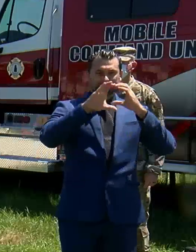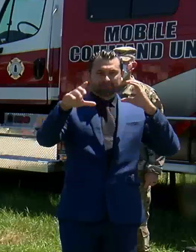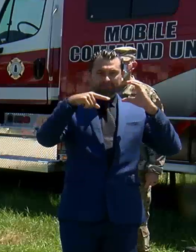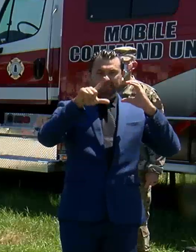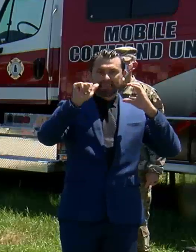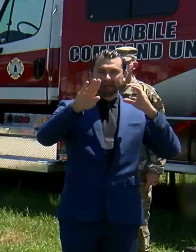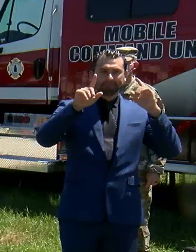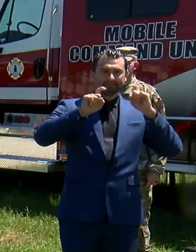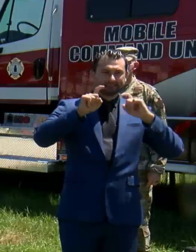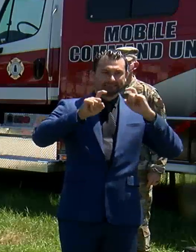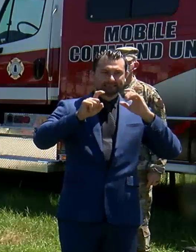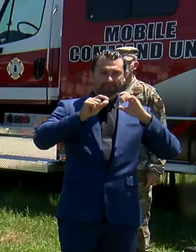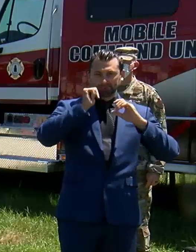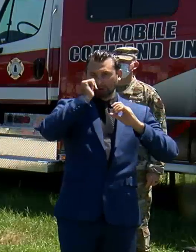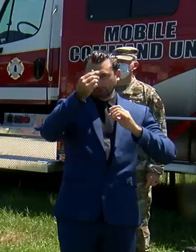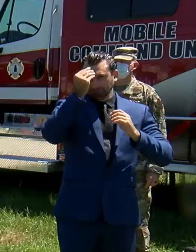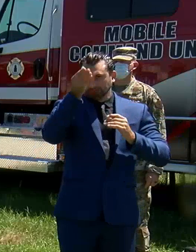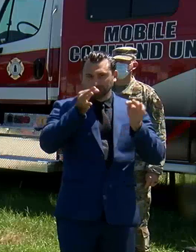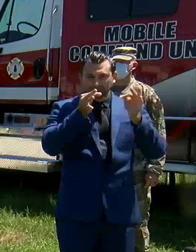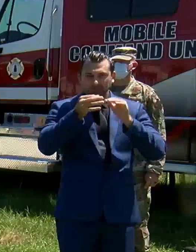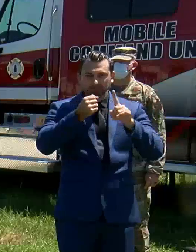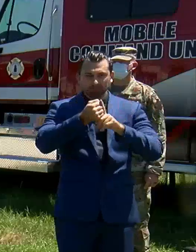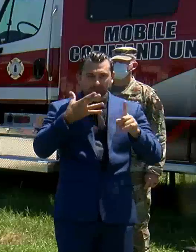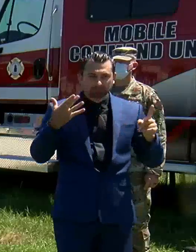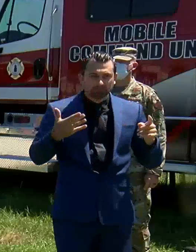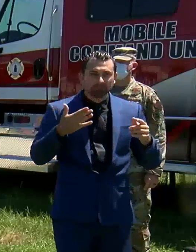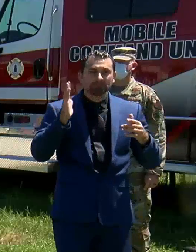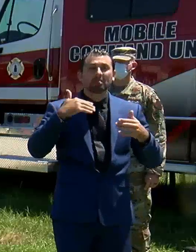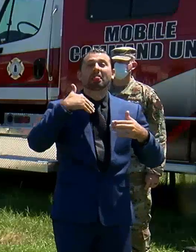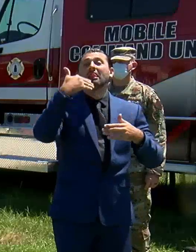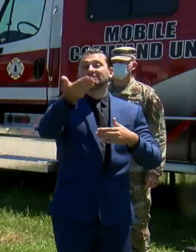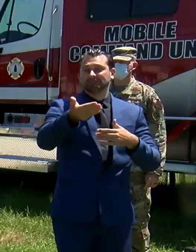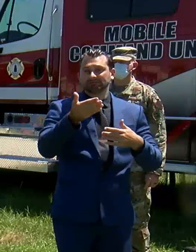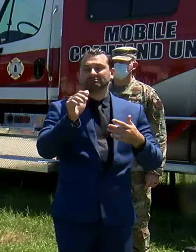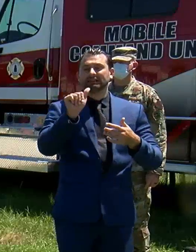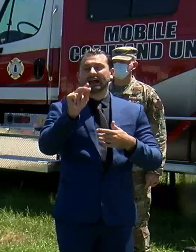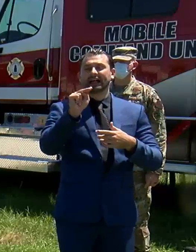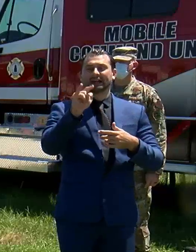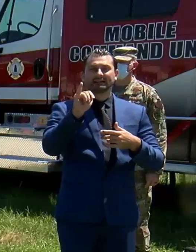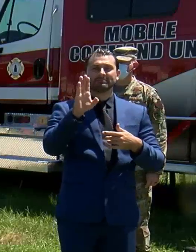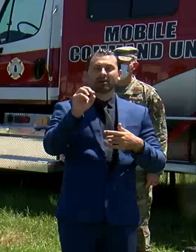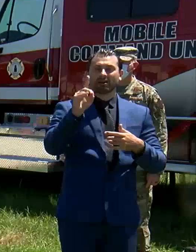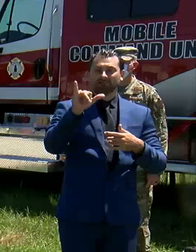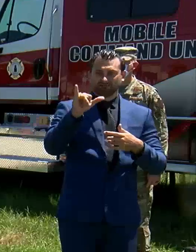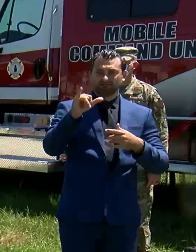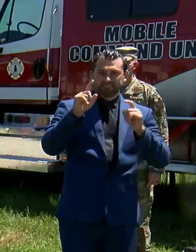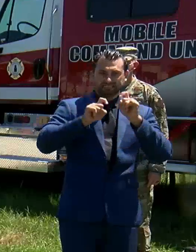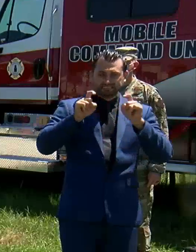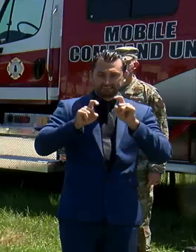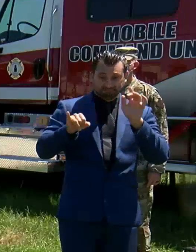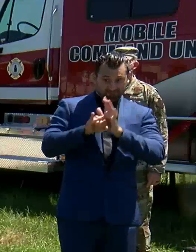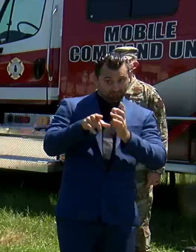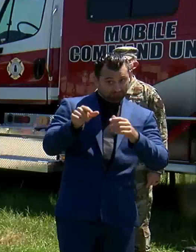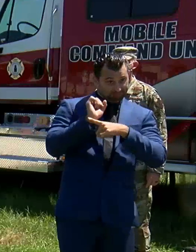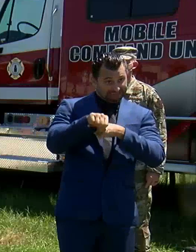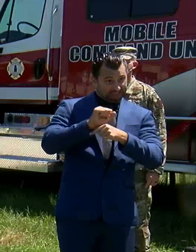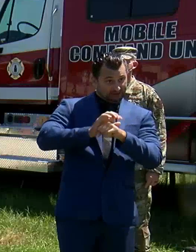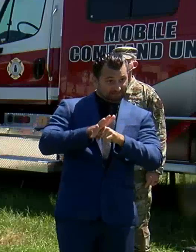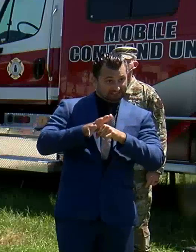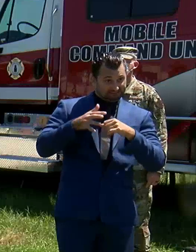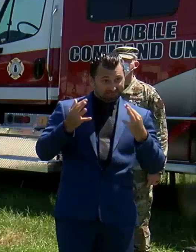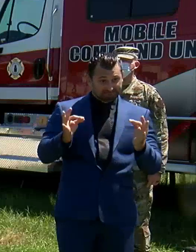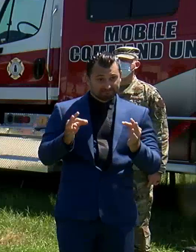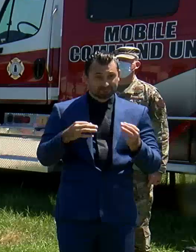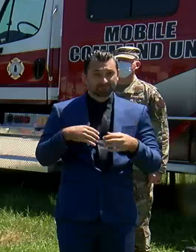antibody testing. We're also going to be, and I've been talking with Director Moskowitz, we're preparing for hurricane season.